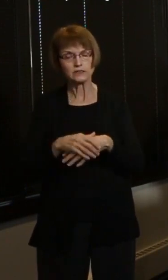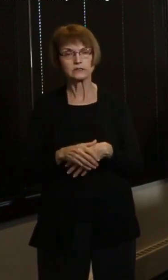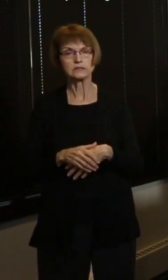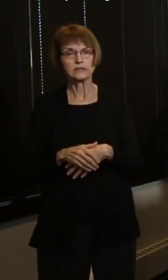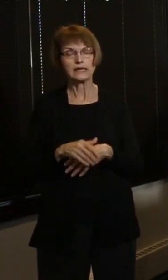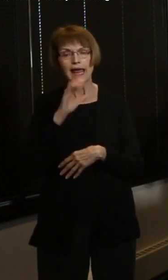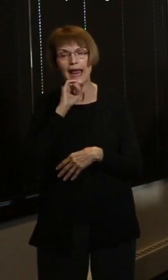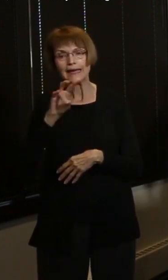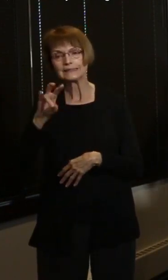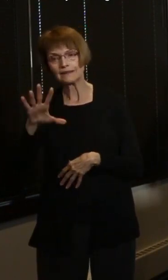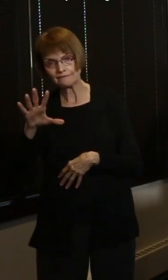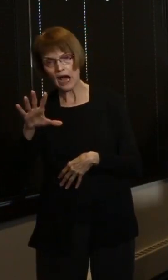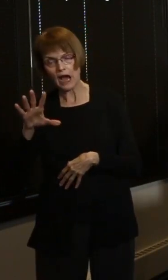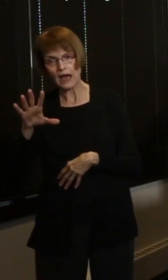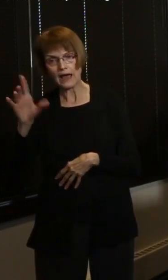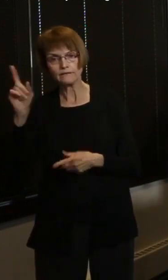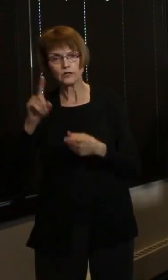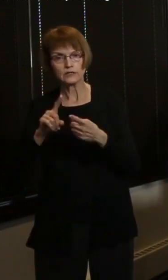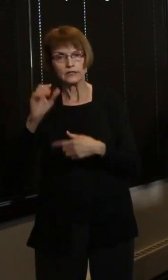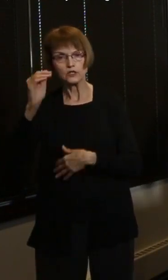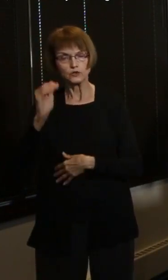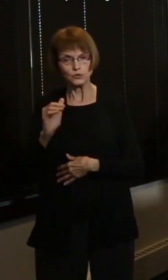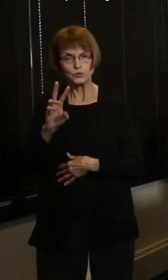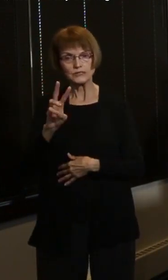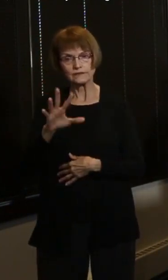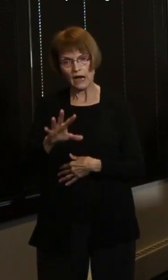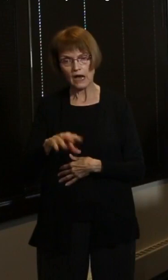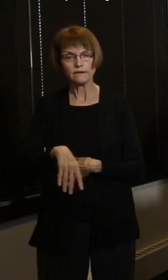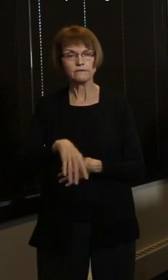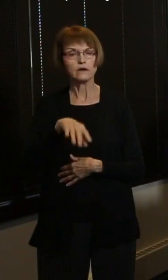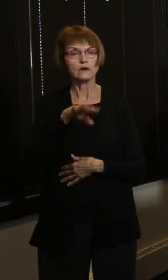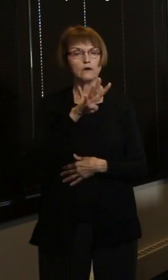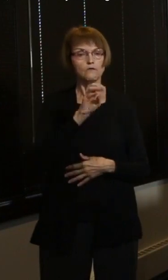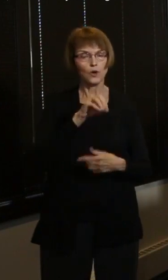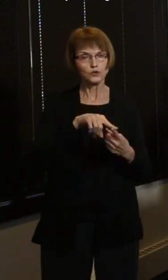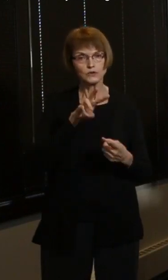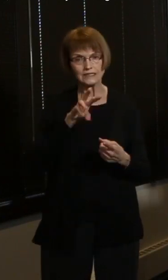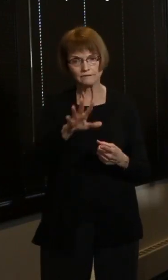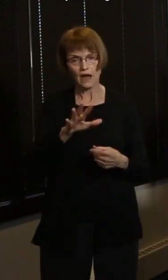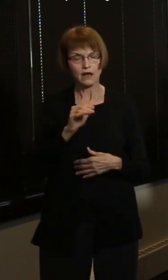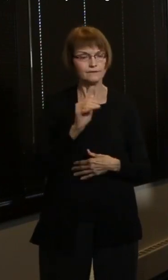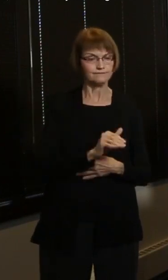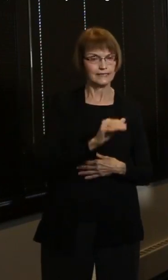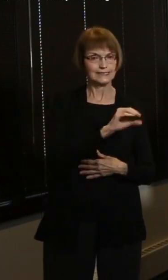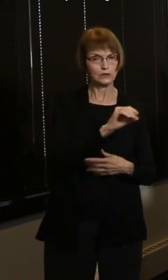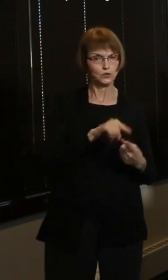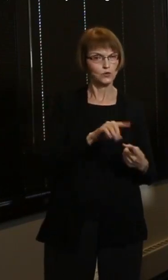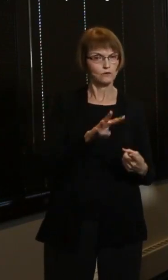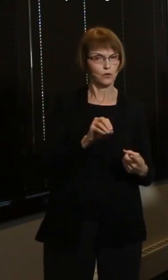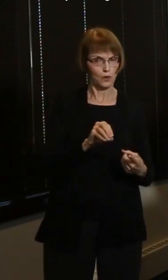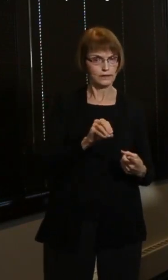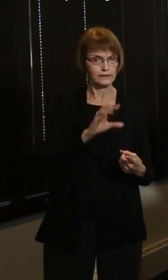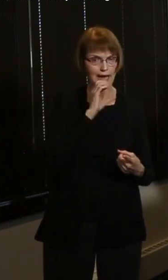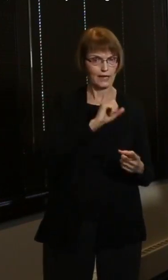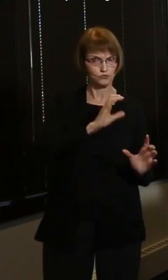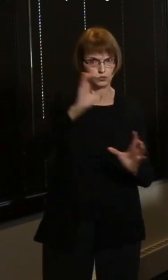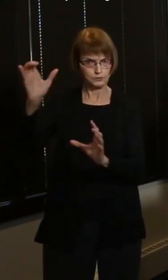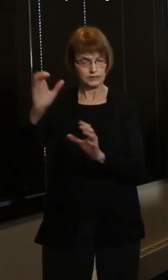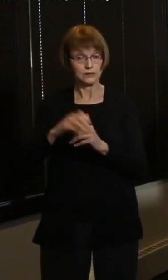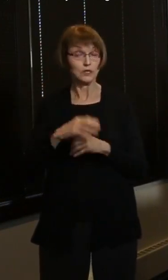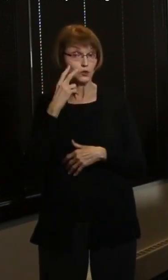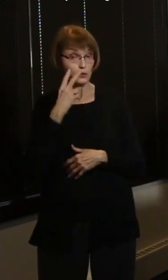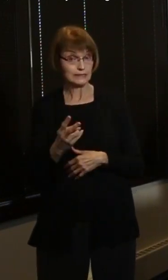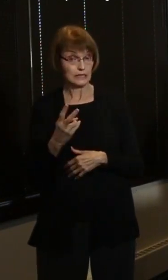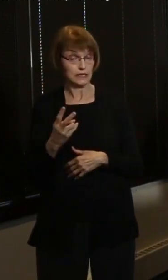at 75 and then going down to 65, 40 to 65, and then 0 to 40. And so as you can see,